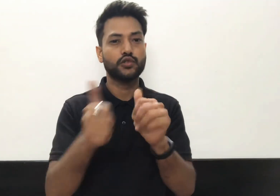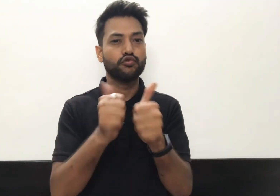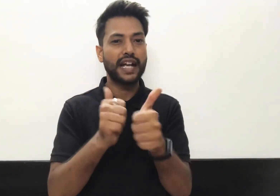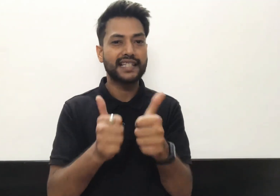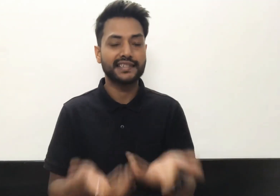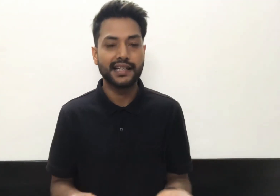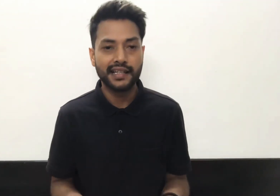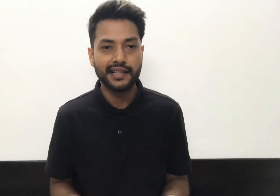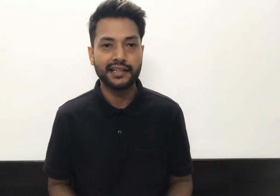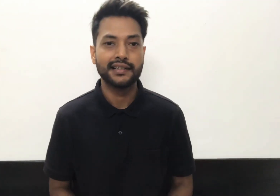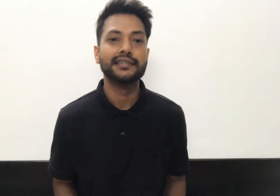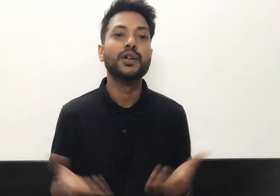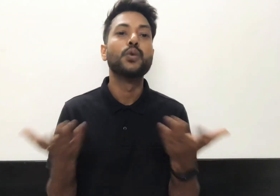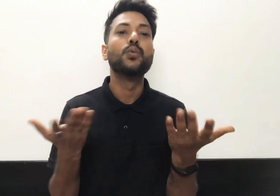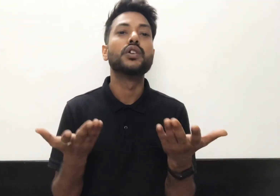Now what you do is,